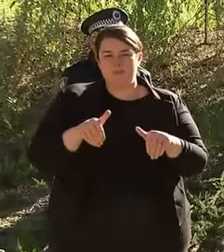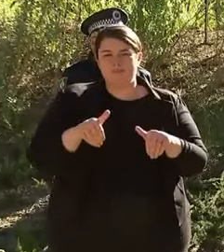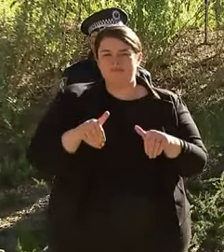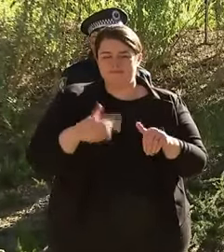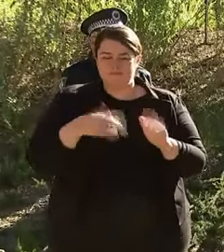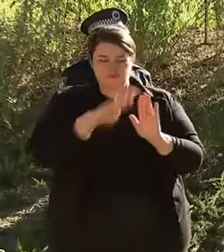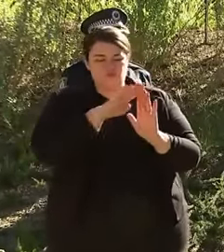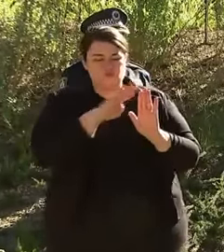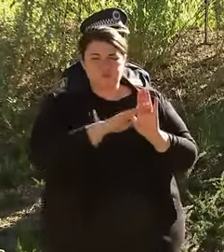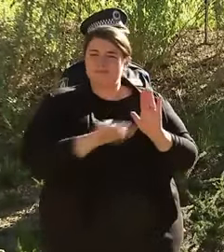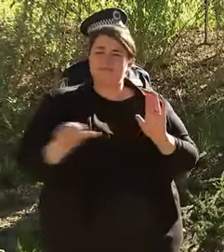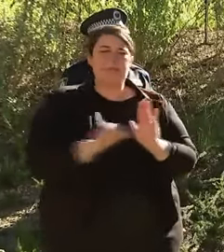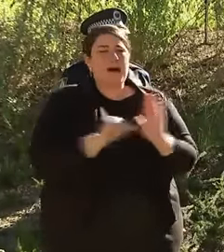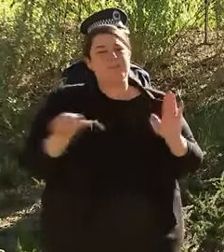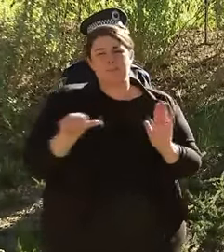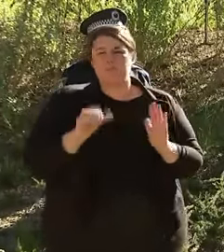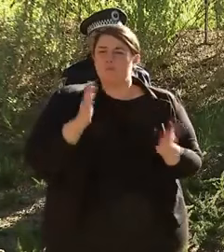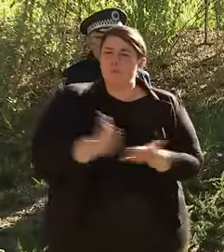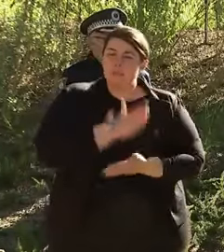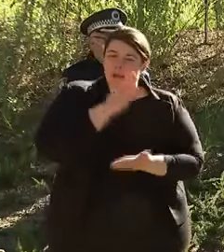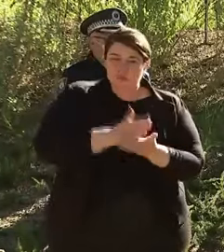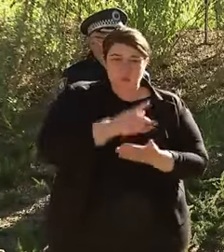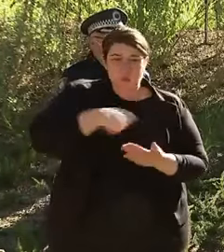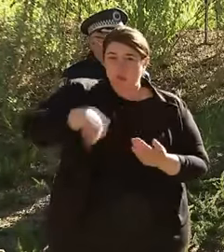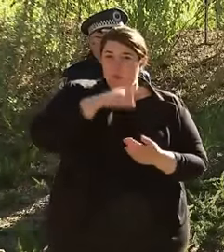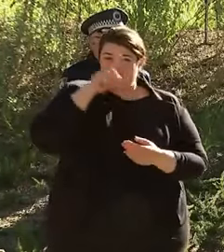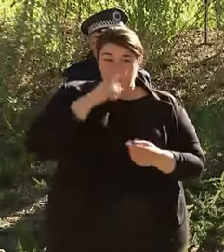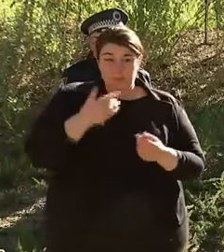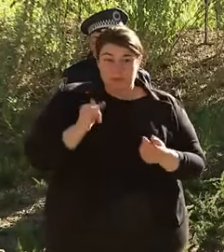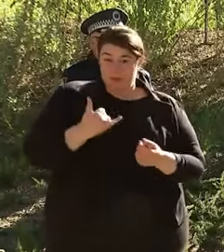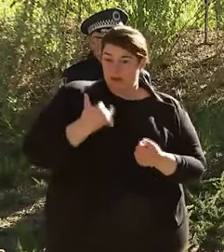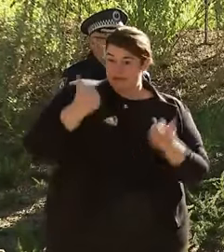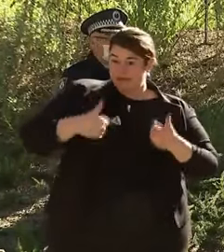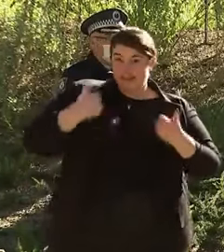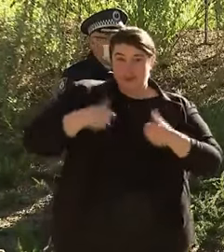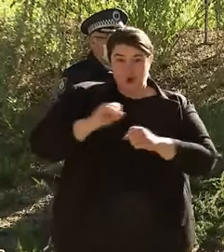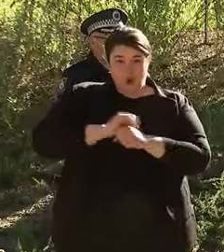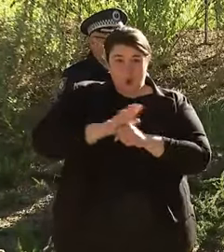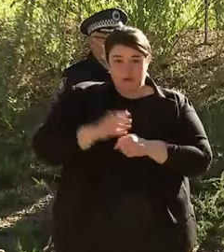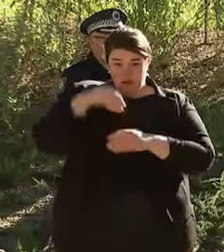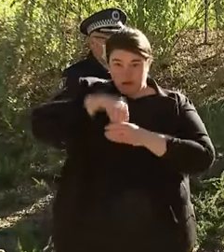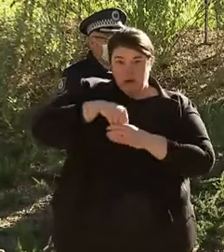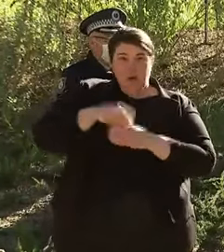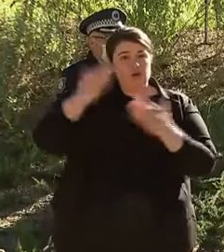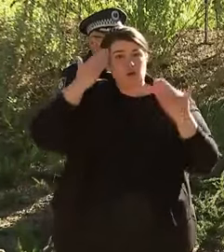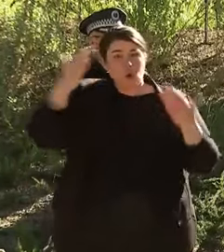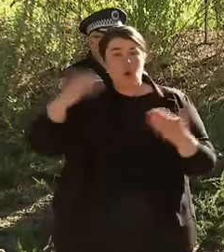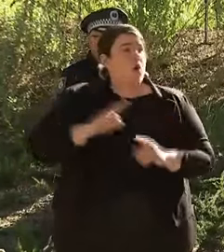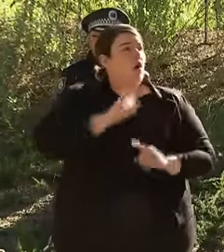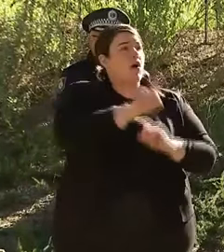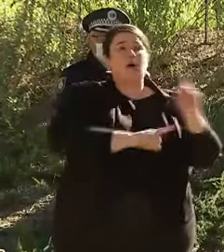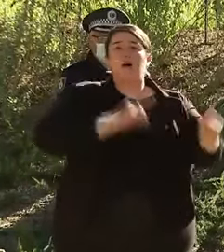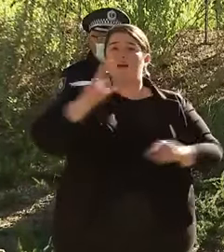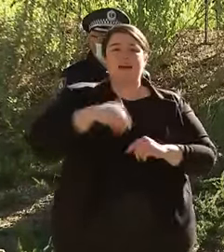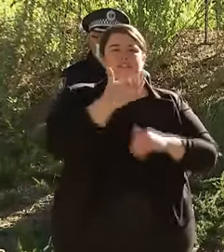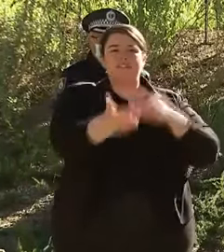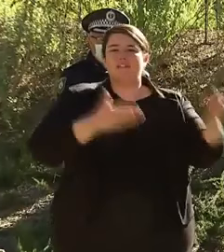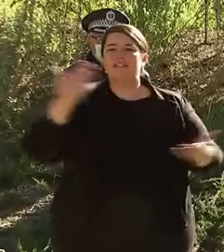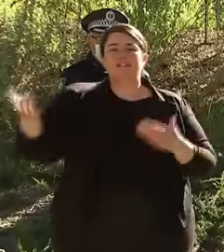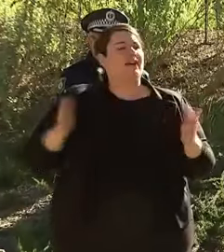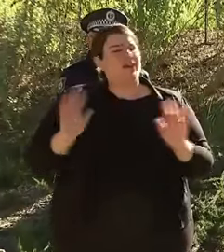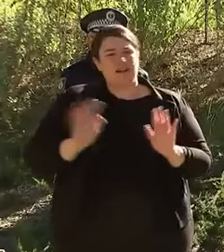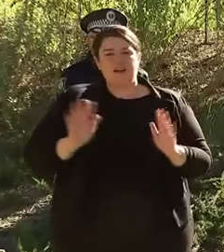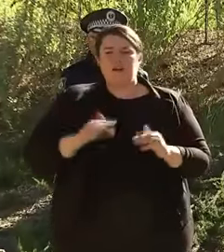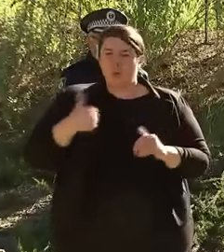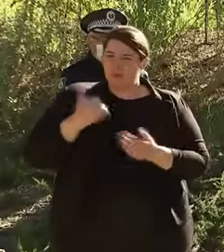in the situation we are. We need to prevent people who may be infectious from circulating the disease in the community. And that's why it's really, really